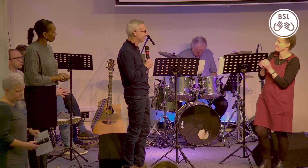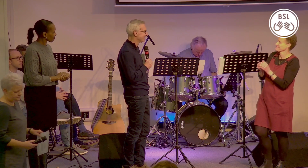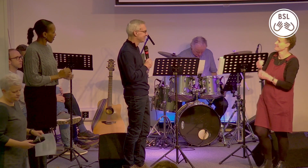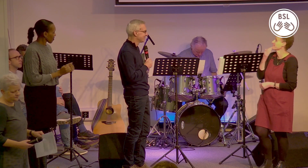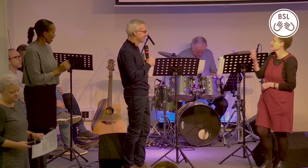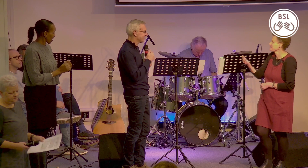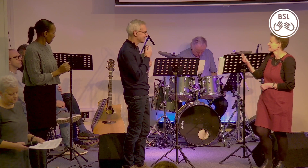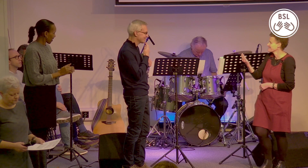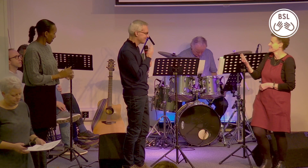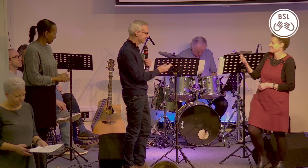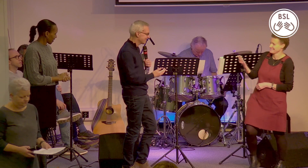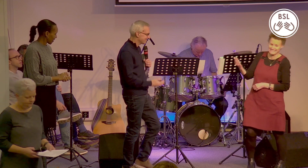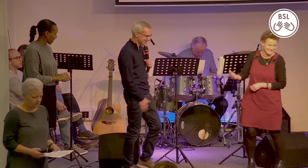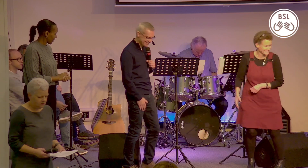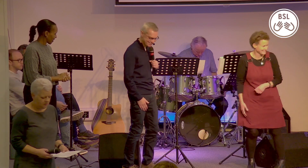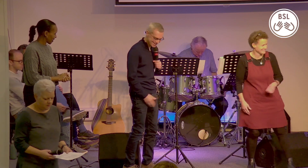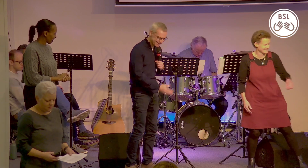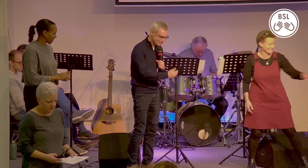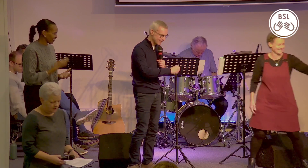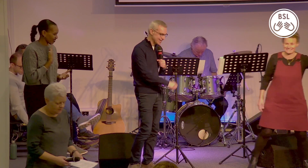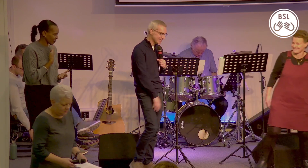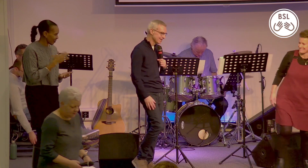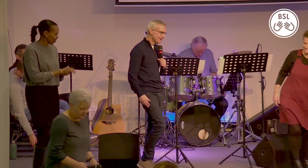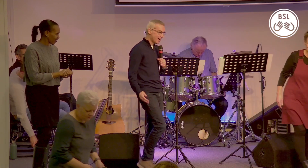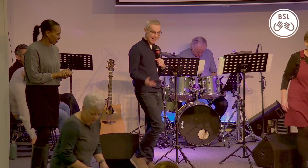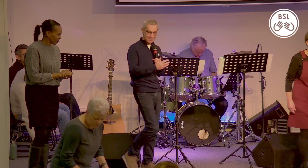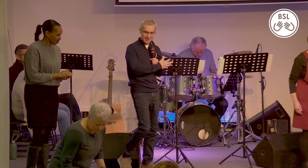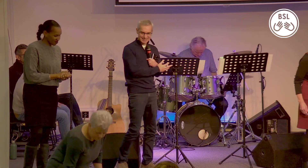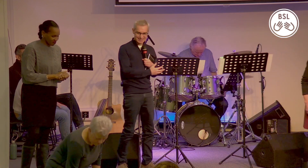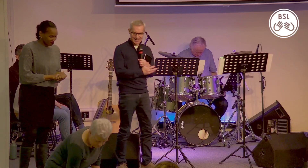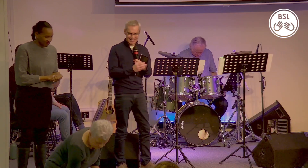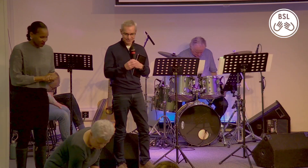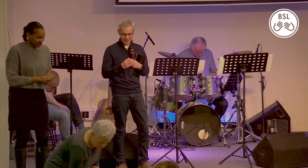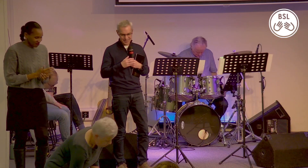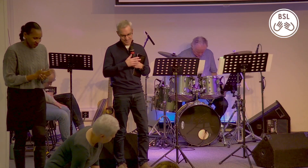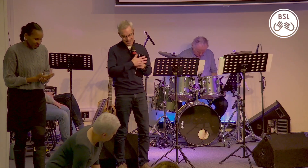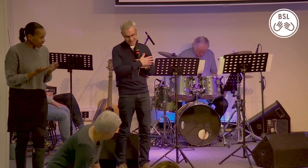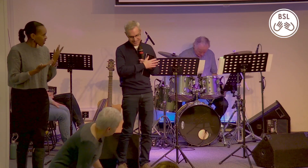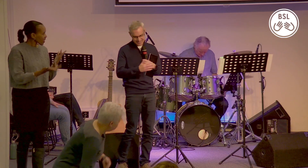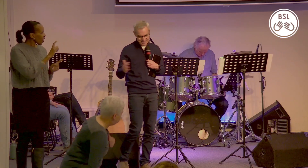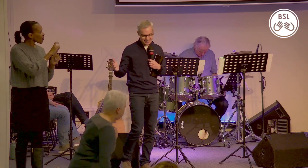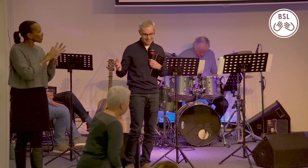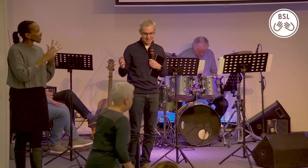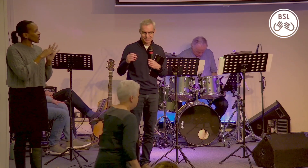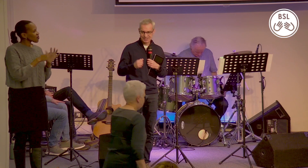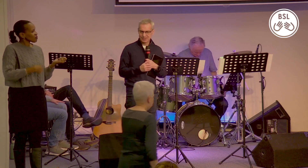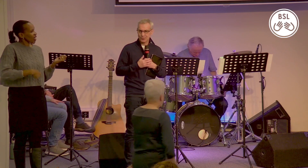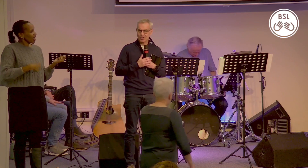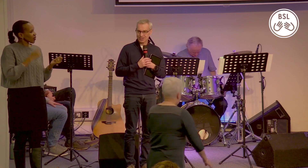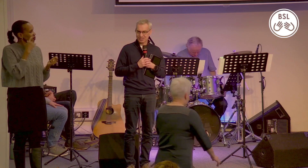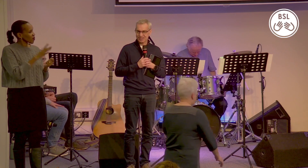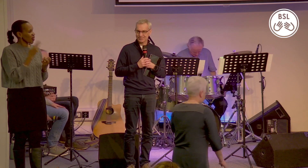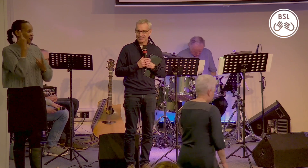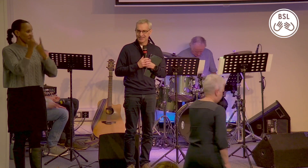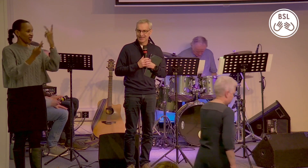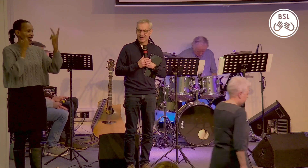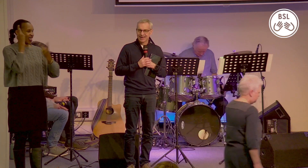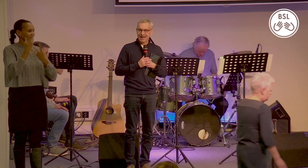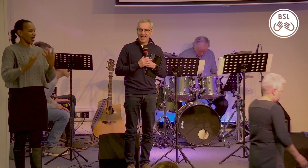Amen. That's great. Thank you. That's brilliant. I'm going to hand back to Dave and the band. They're going to lead us in some sung